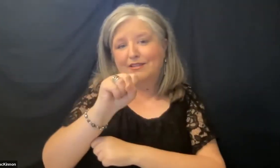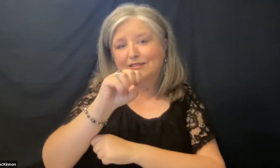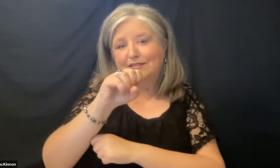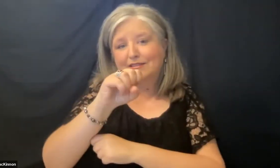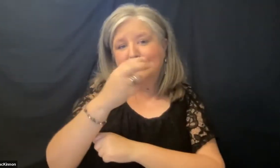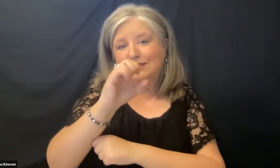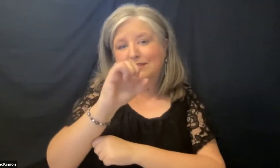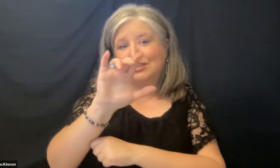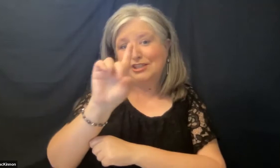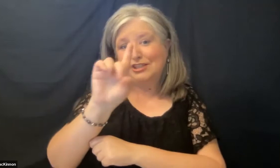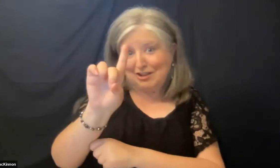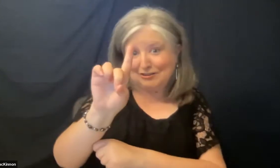From Behind the Shield.